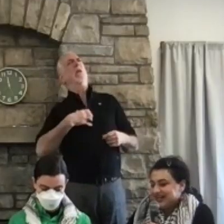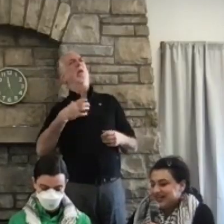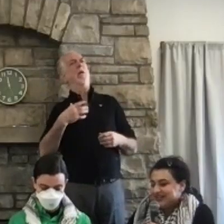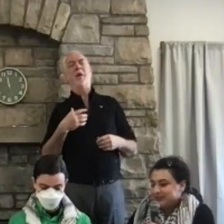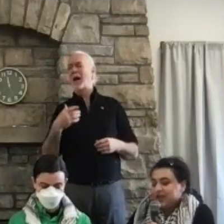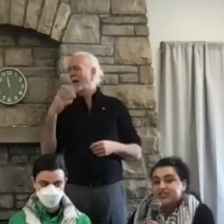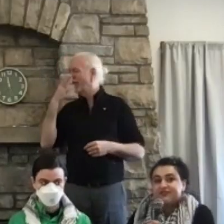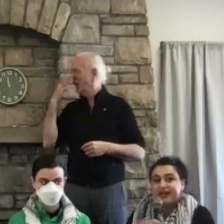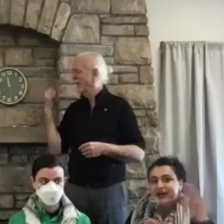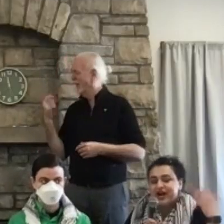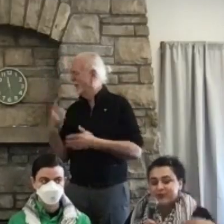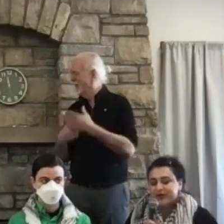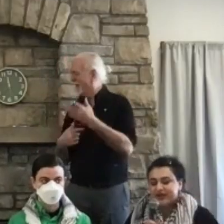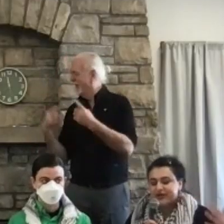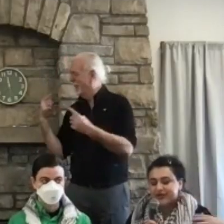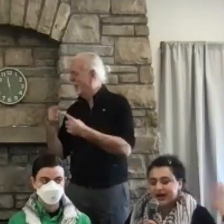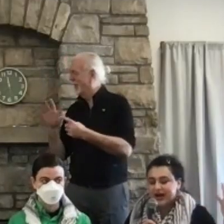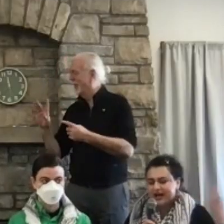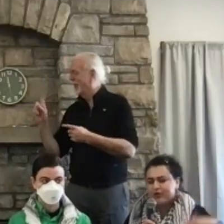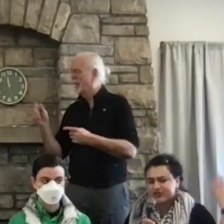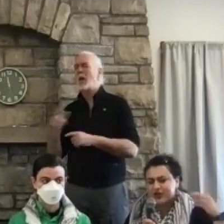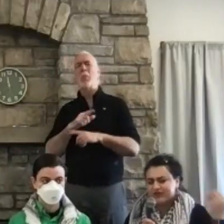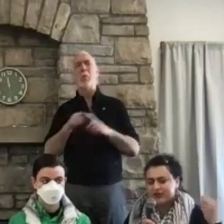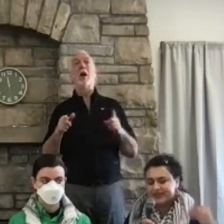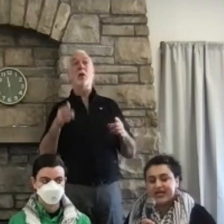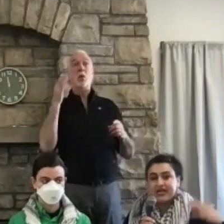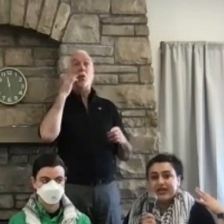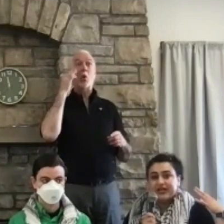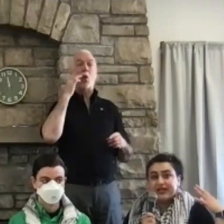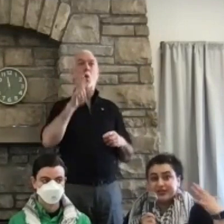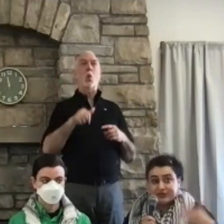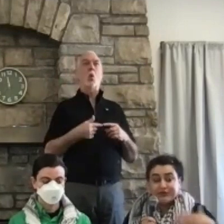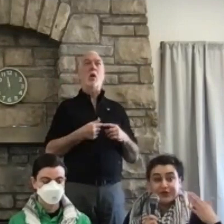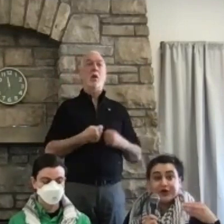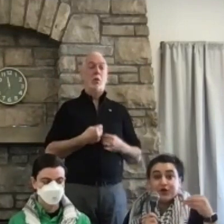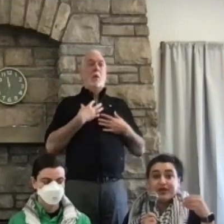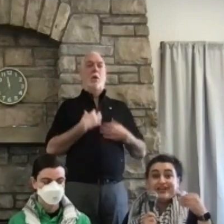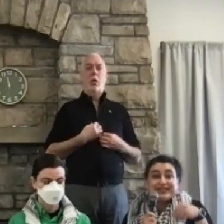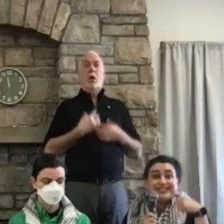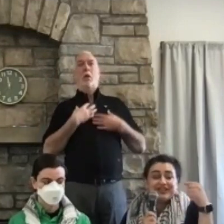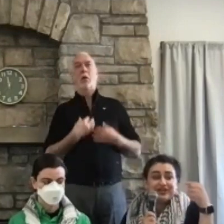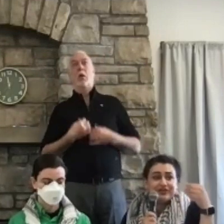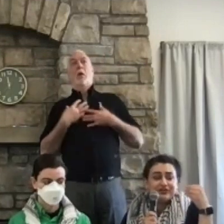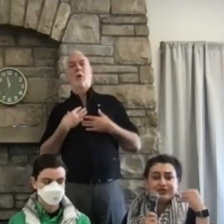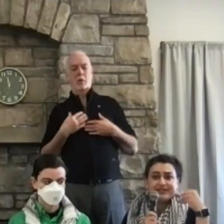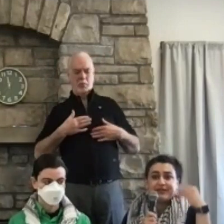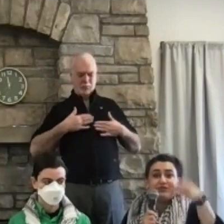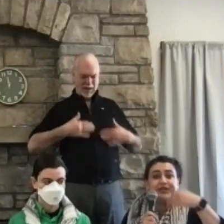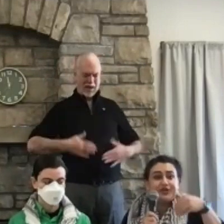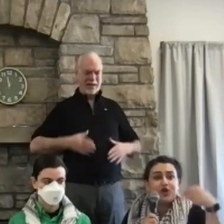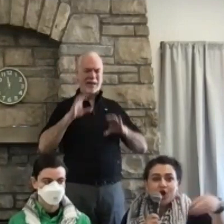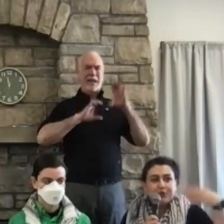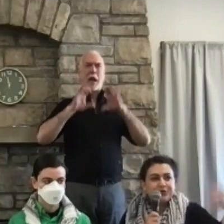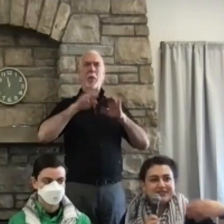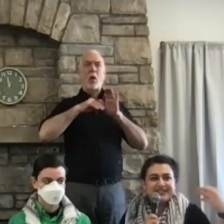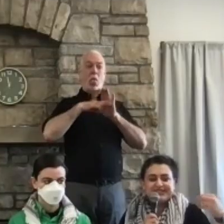yes, lots of flaring up. We already know that high cortisol levels further increase the